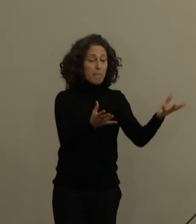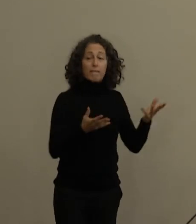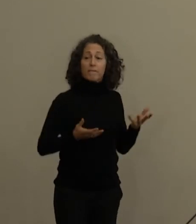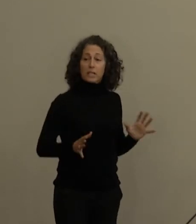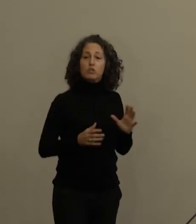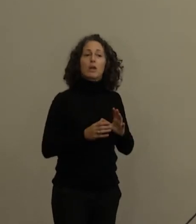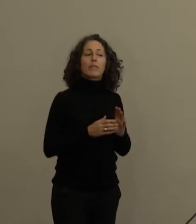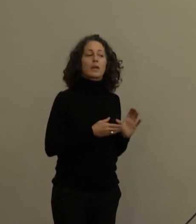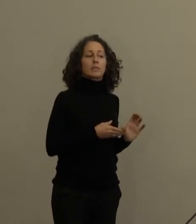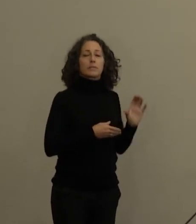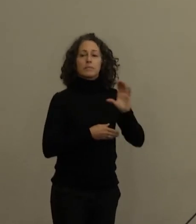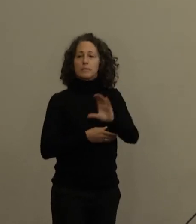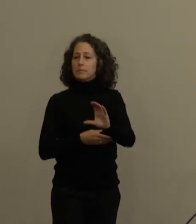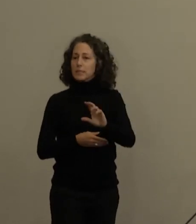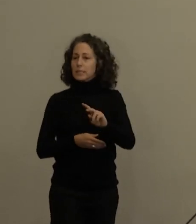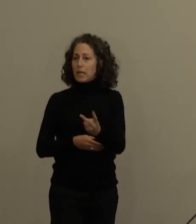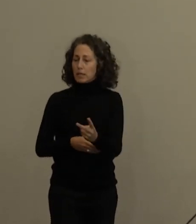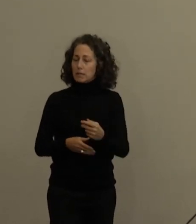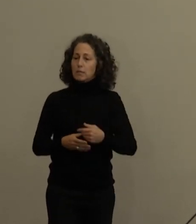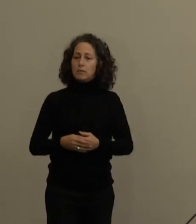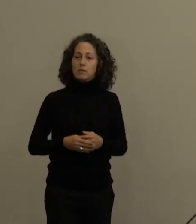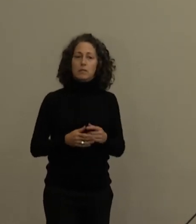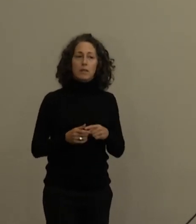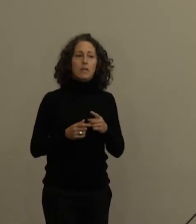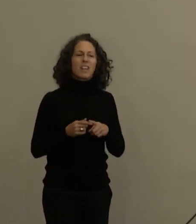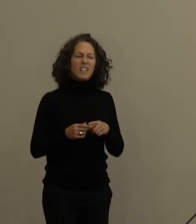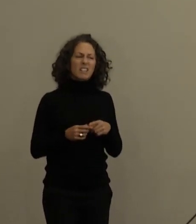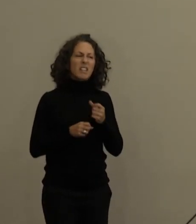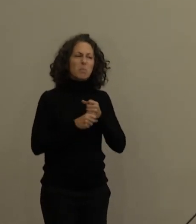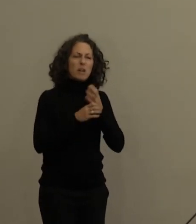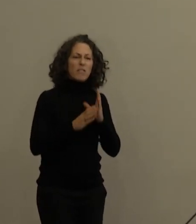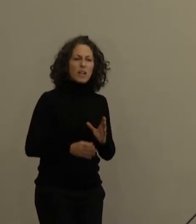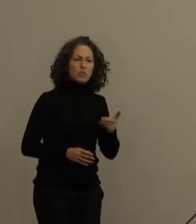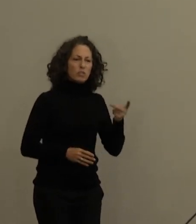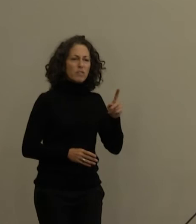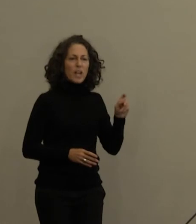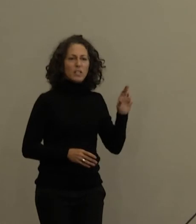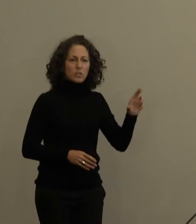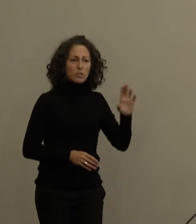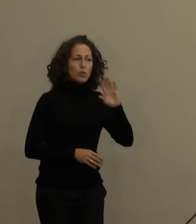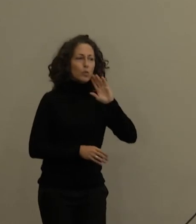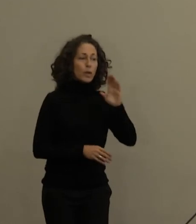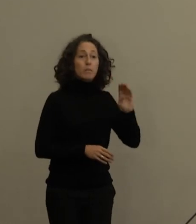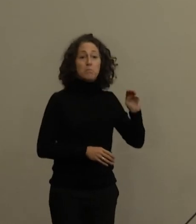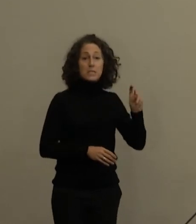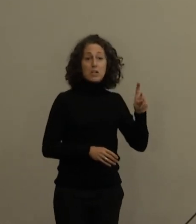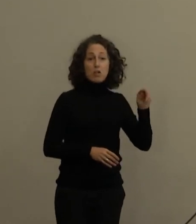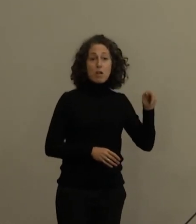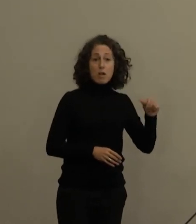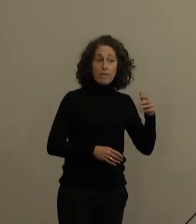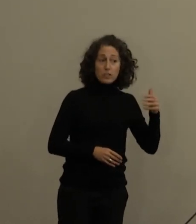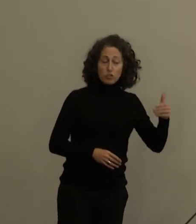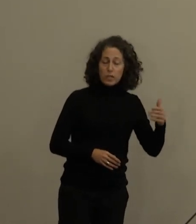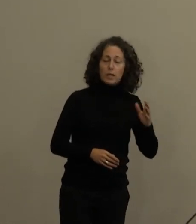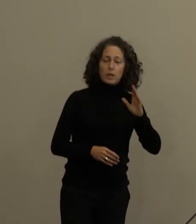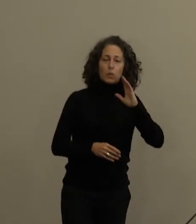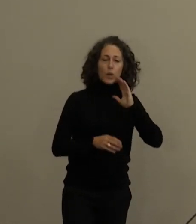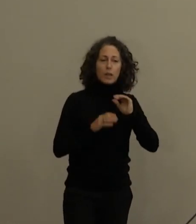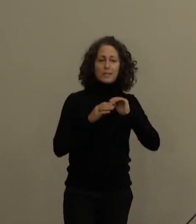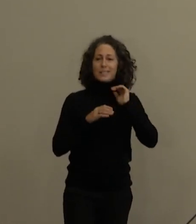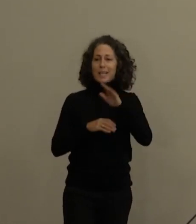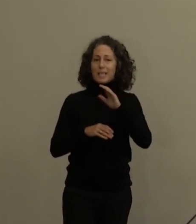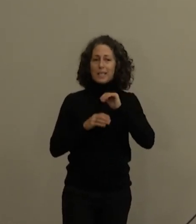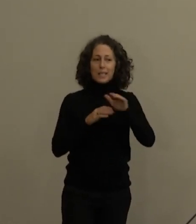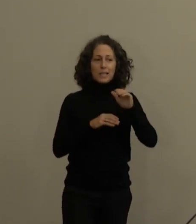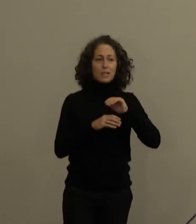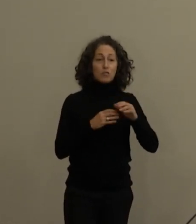that, there will be continuing supplies coming out from the manufacturers, Pfizer and then Moderna. And again, we don't know exactly. This is a